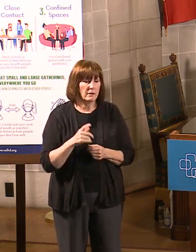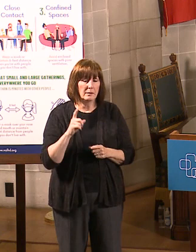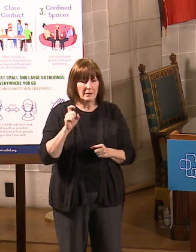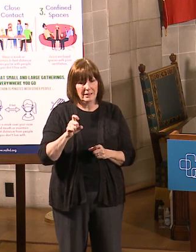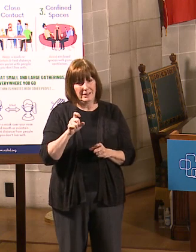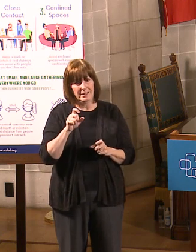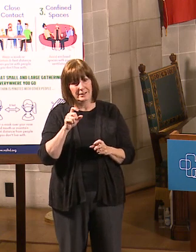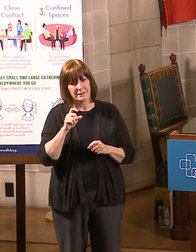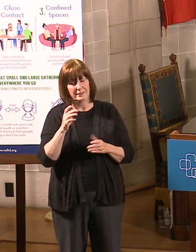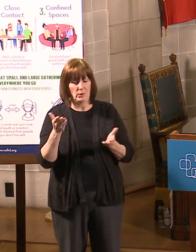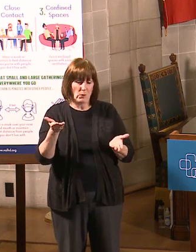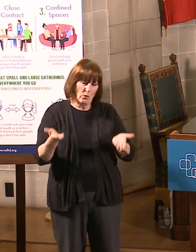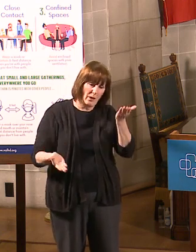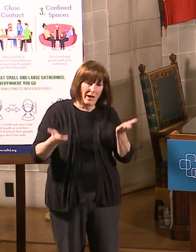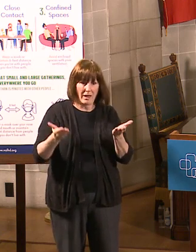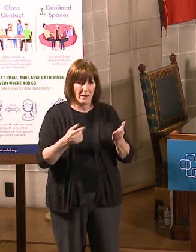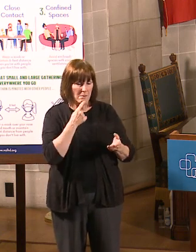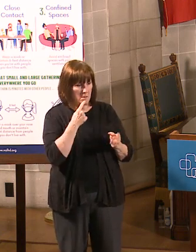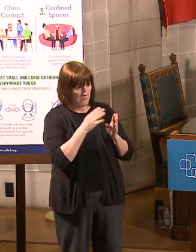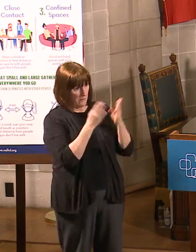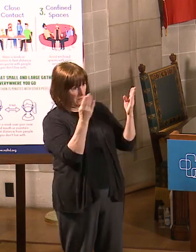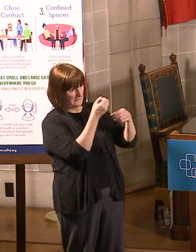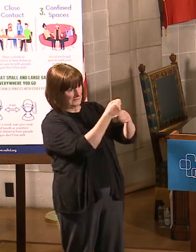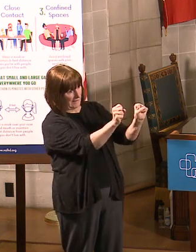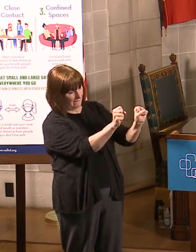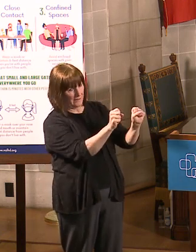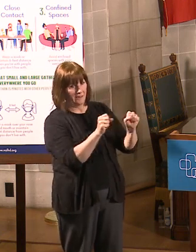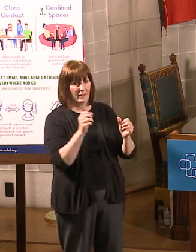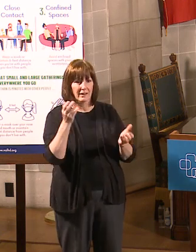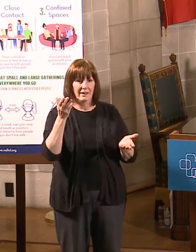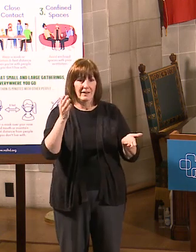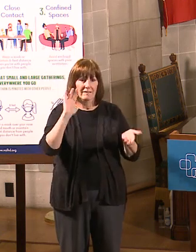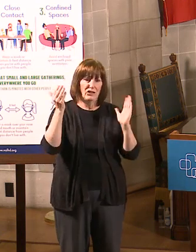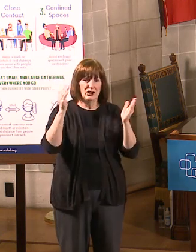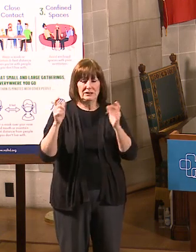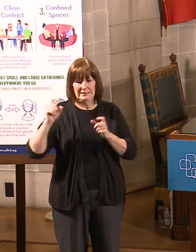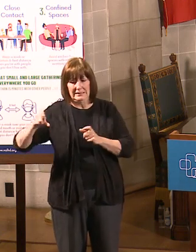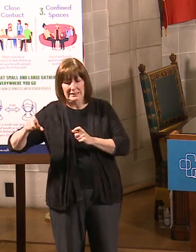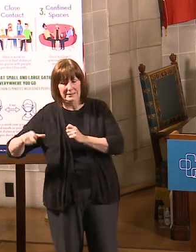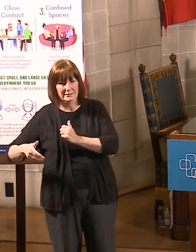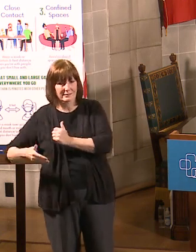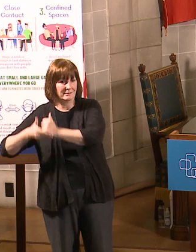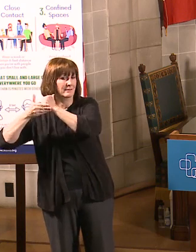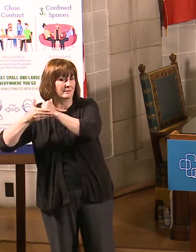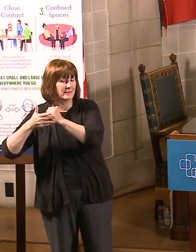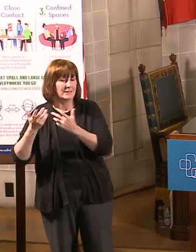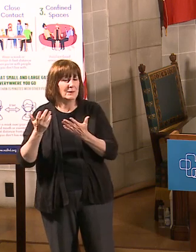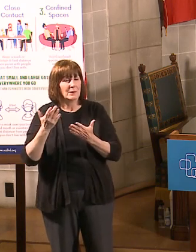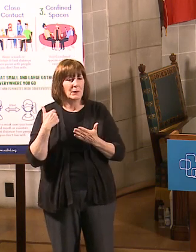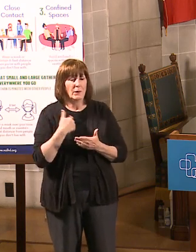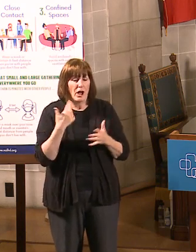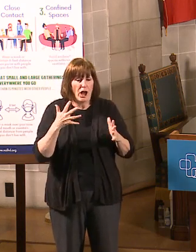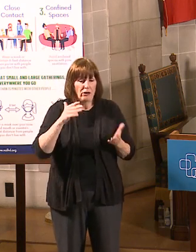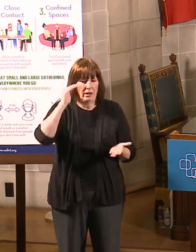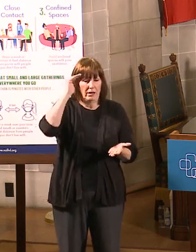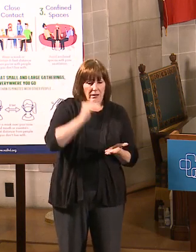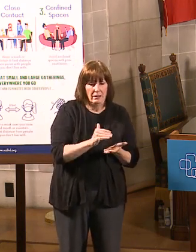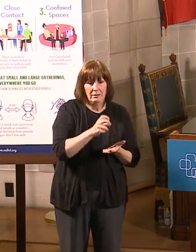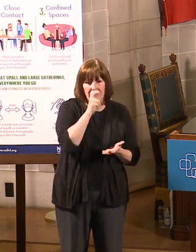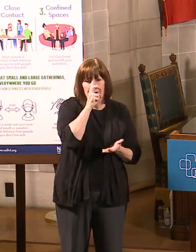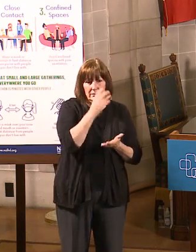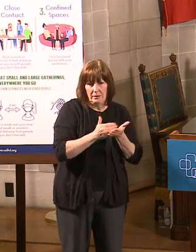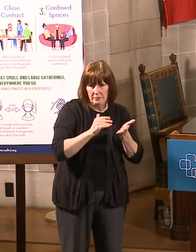So nobody has, to my knowledge, come forward to ask for additional relaxation, but it's certainly something we're willing to